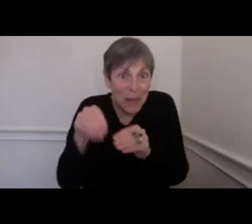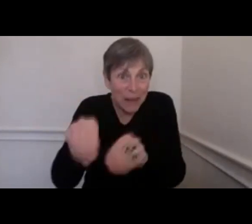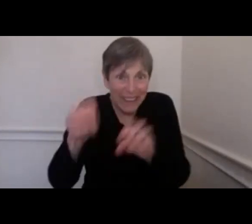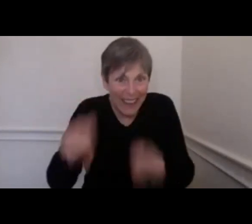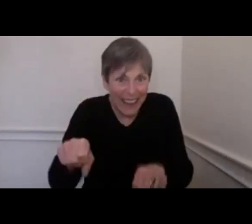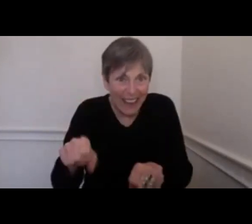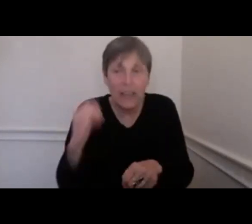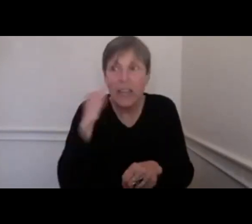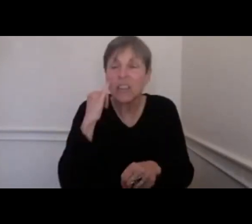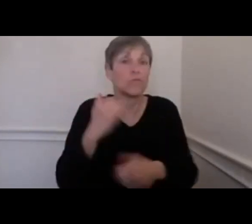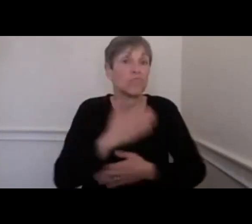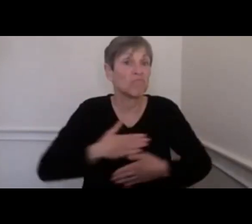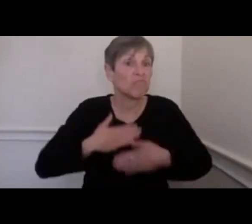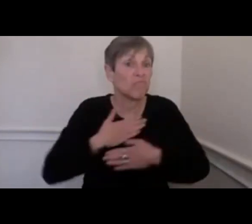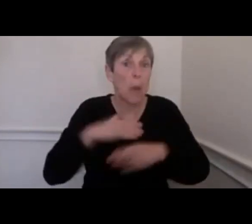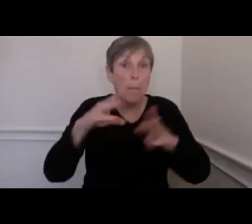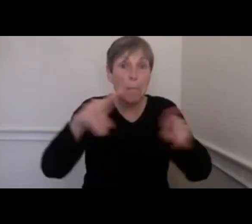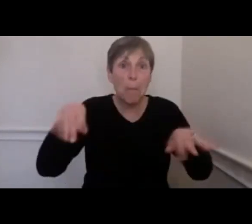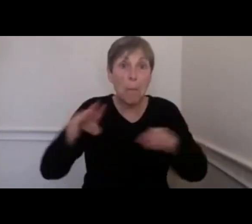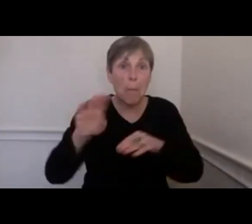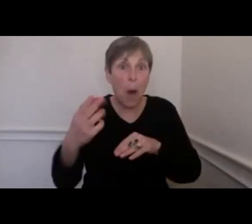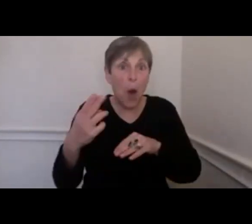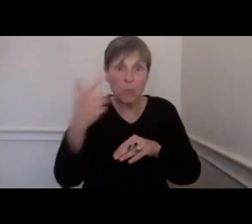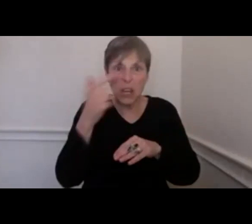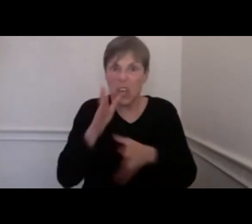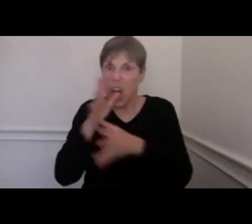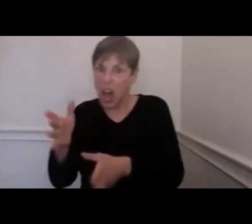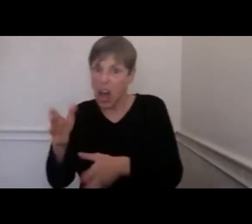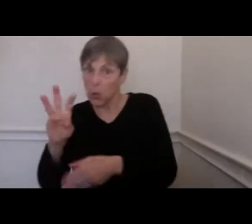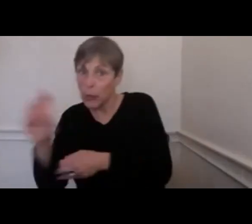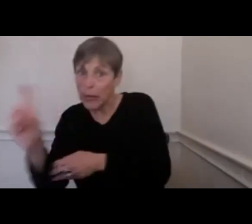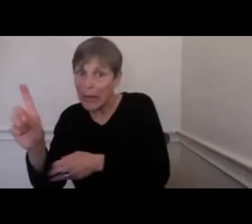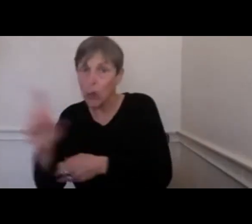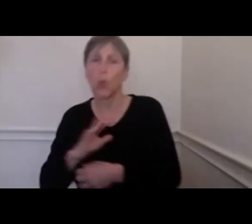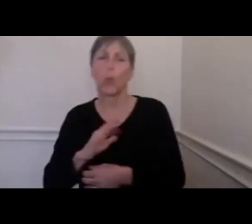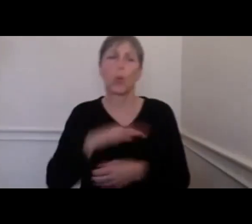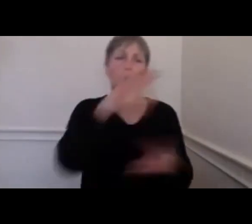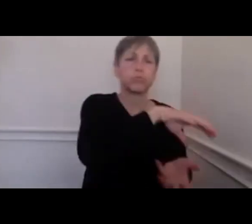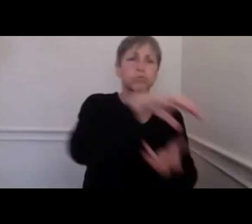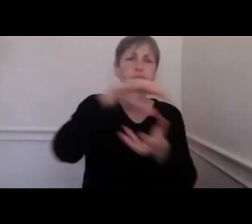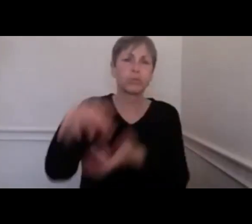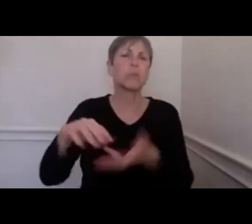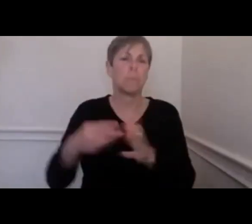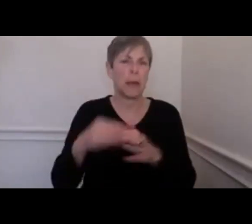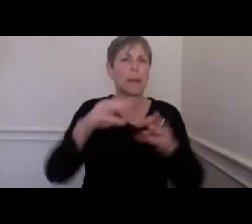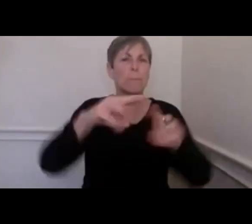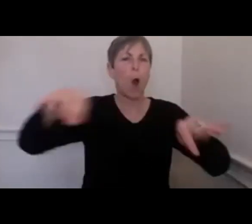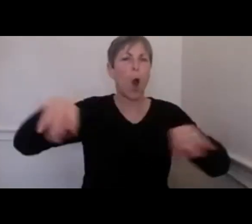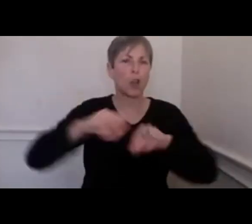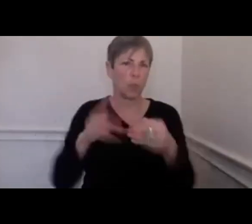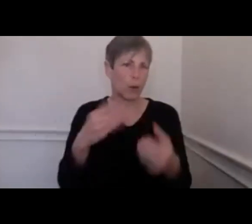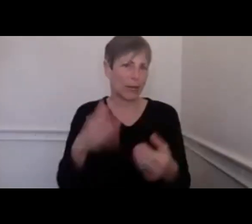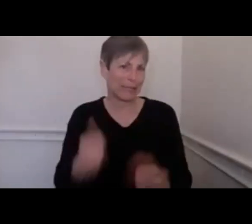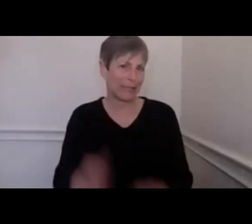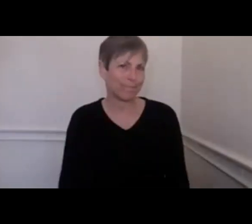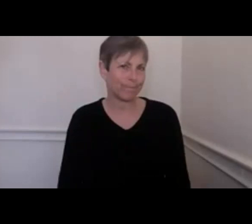mulch because you don't love to weed, transplanting just makes your mulching life that much easier. Cons, you need a